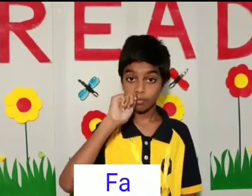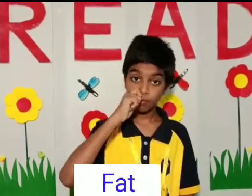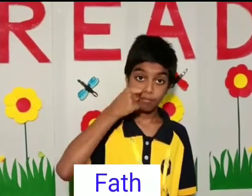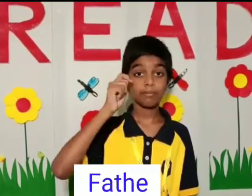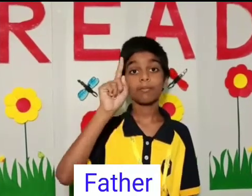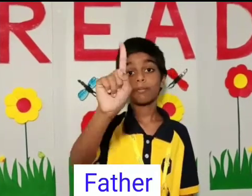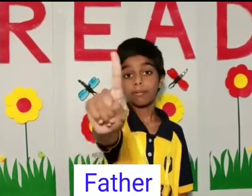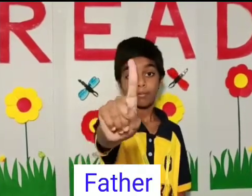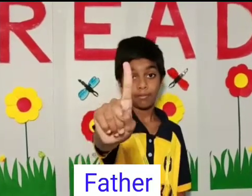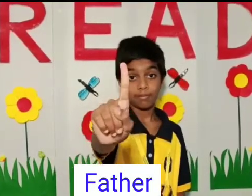Father,